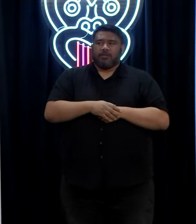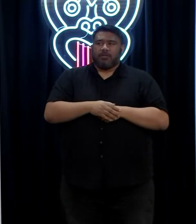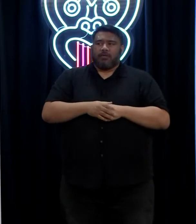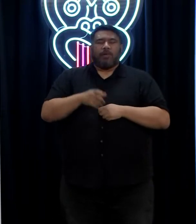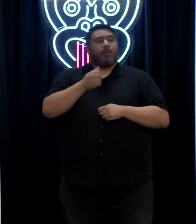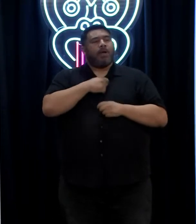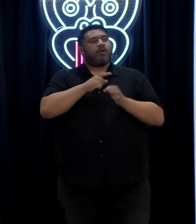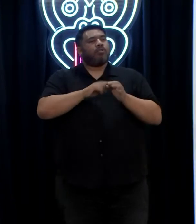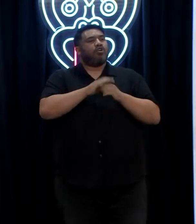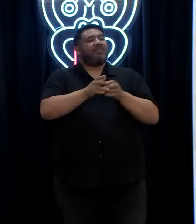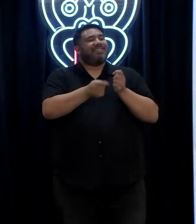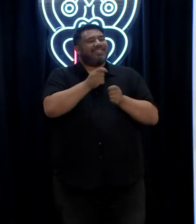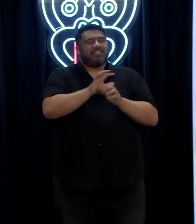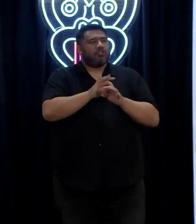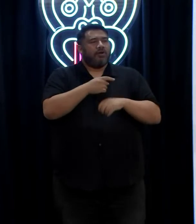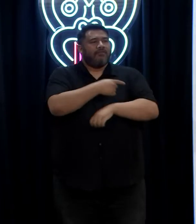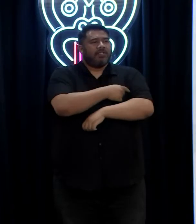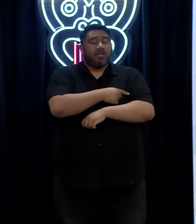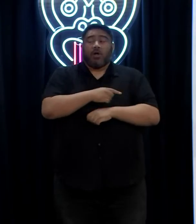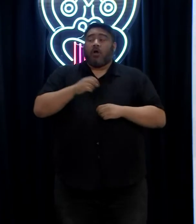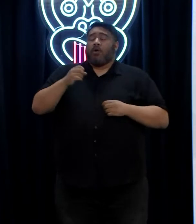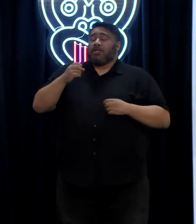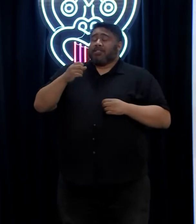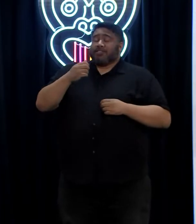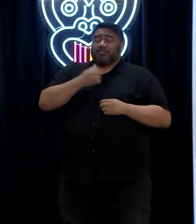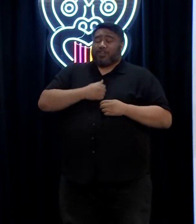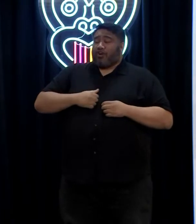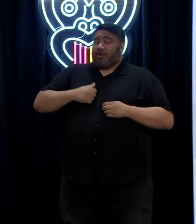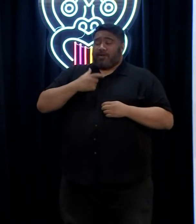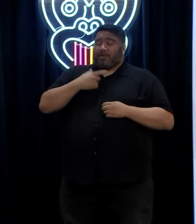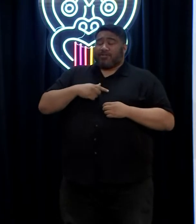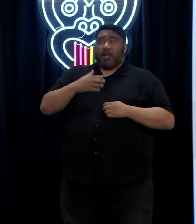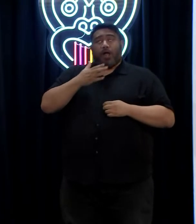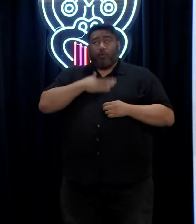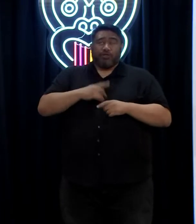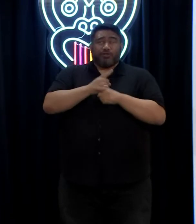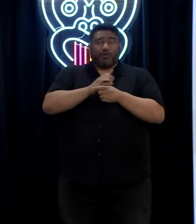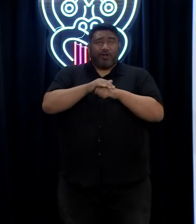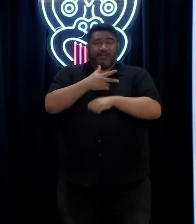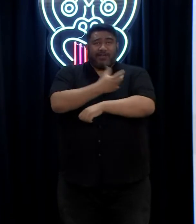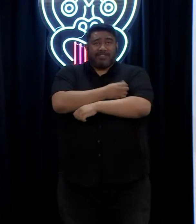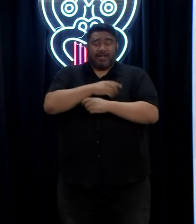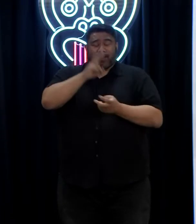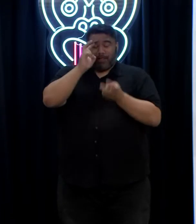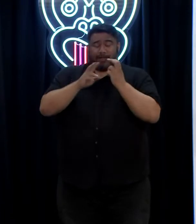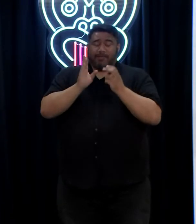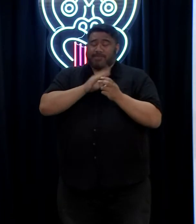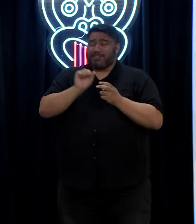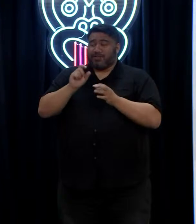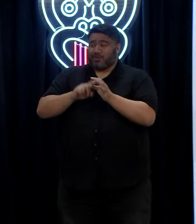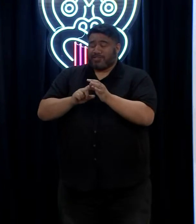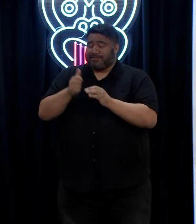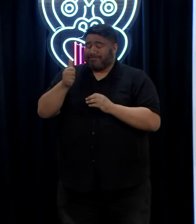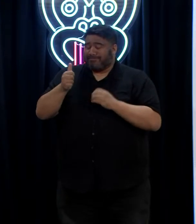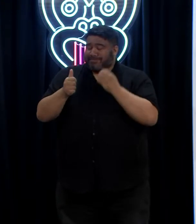though, not was it testing? Sorry. Yeah, testing. I want to talk about vaccination. I don't want to talk about anything else. But not